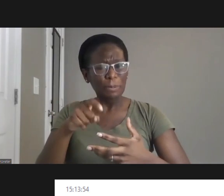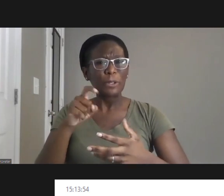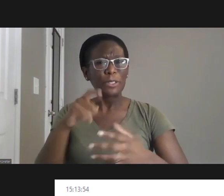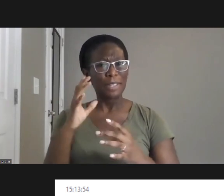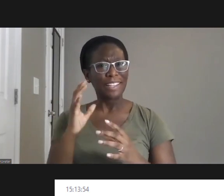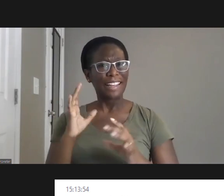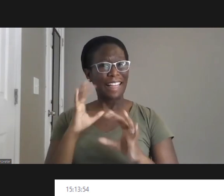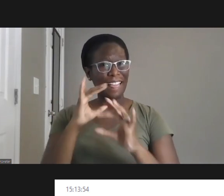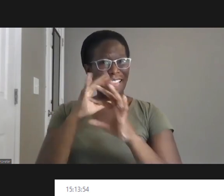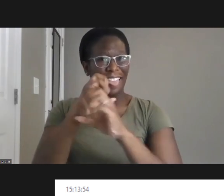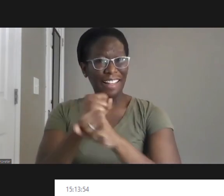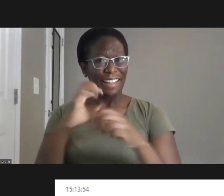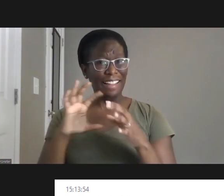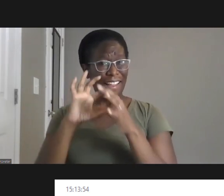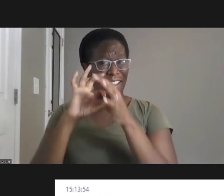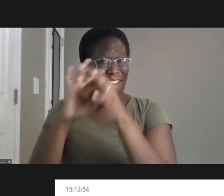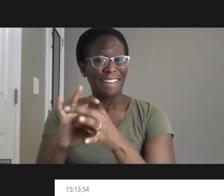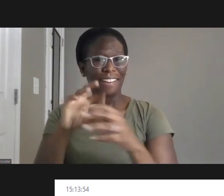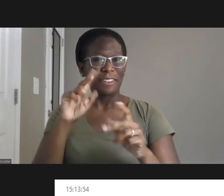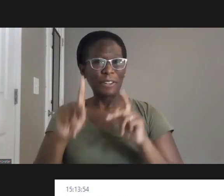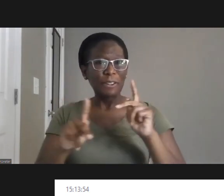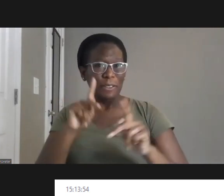people who are telling the stories.